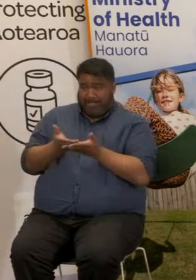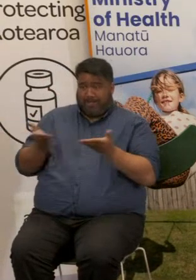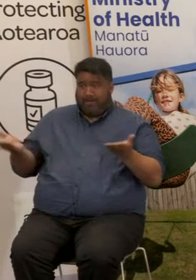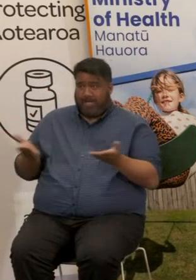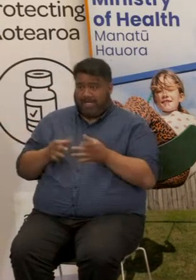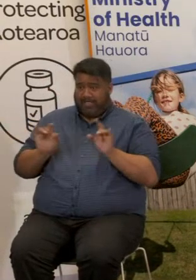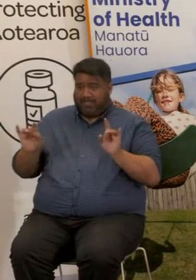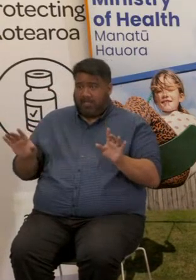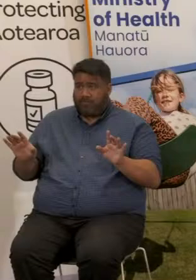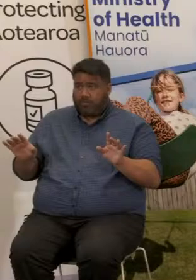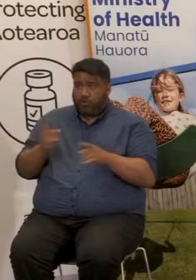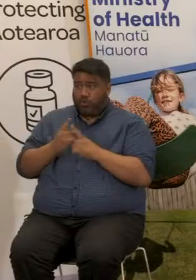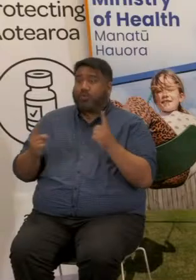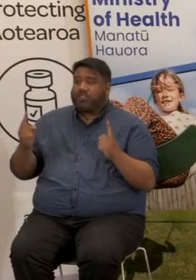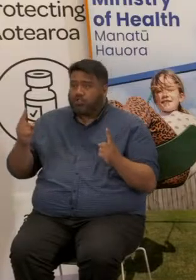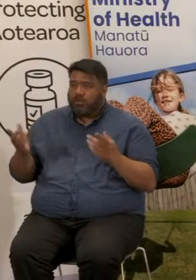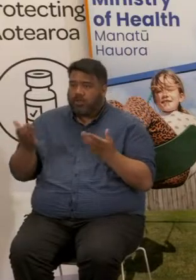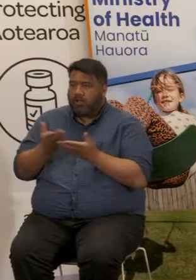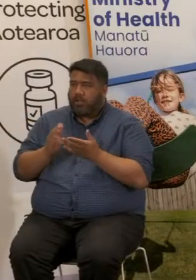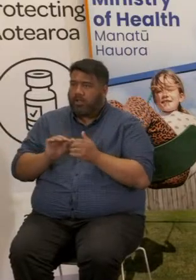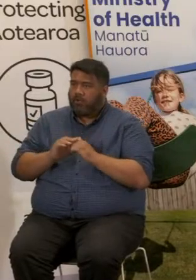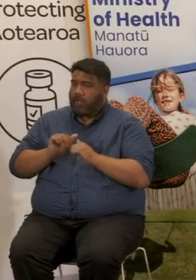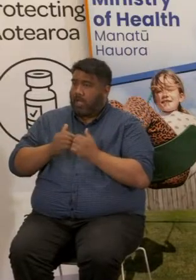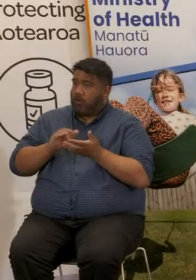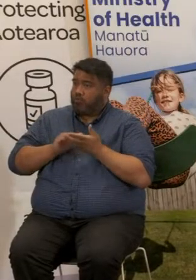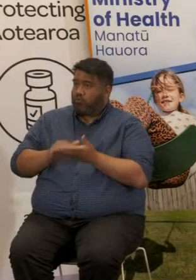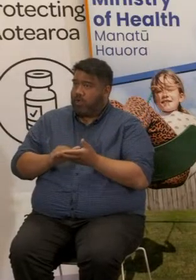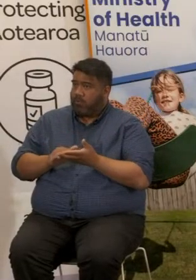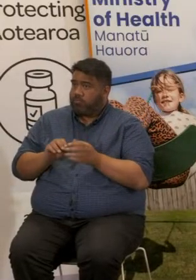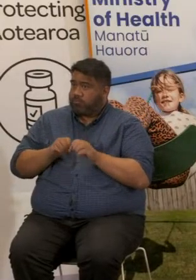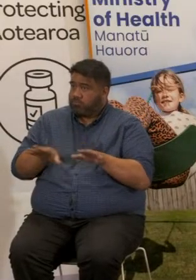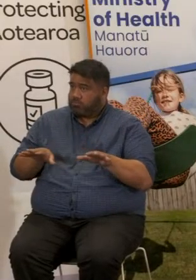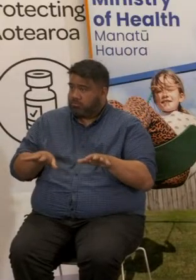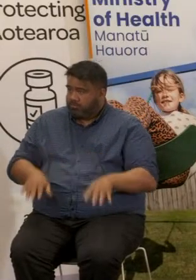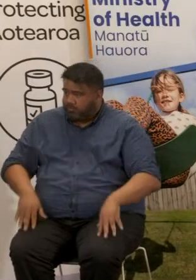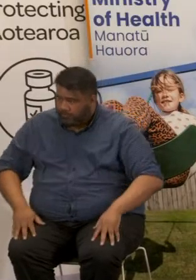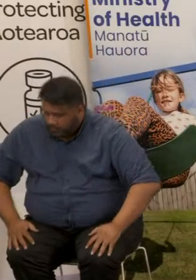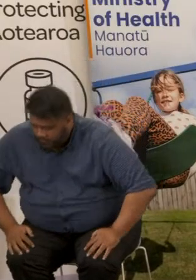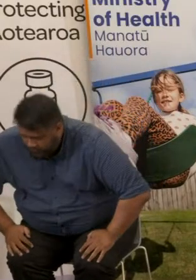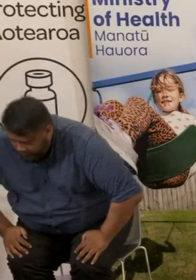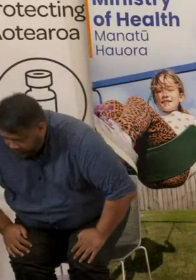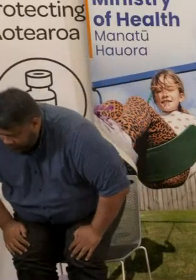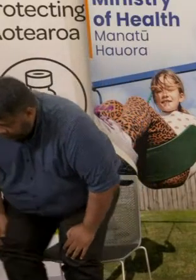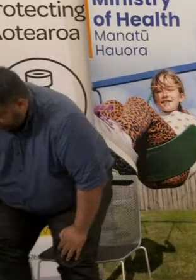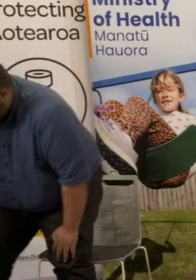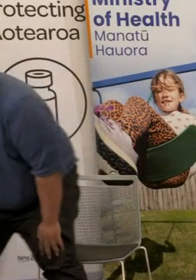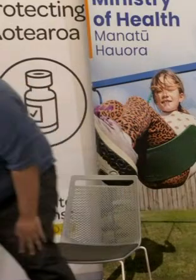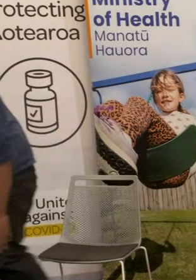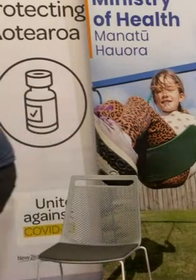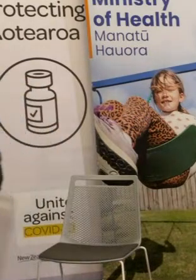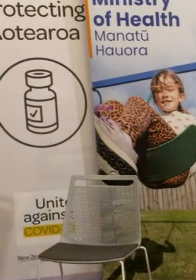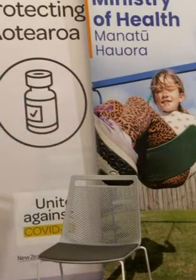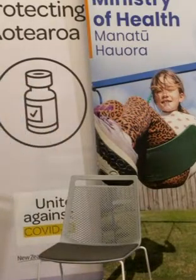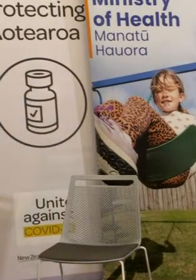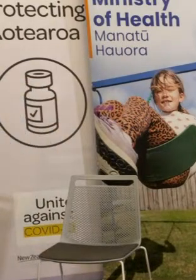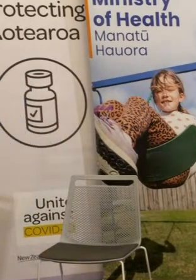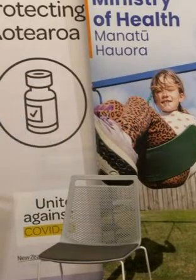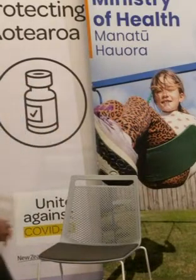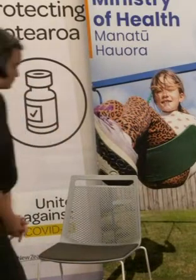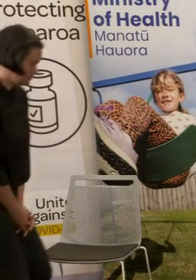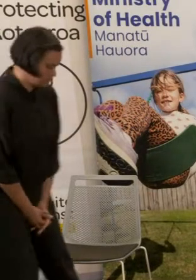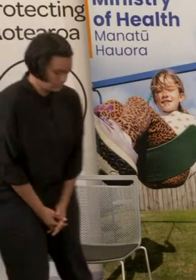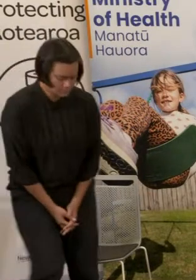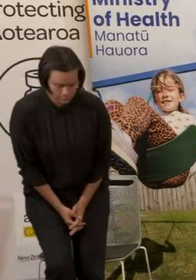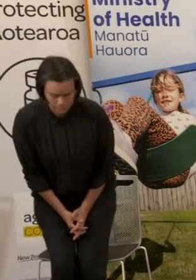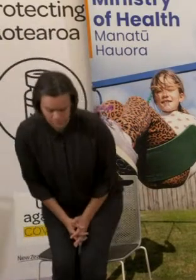rollout, and is that still being encouraged during the rollout? It's a great question. once we have a board, I'll take you to South Auckland